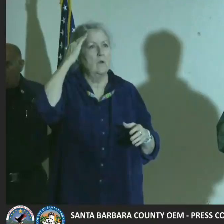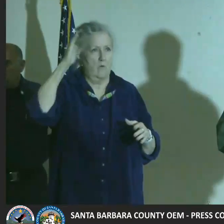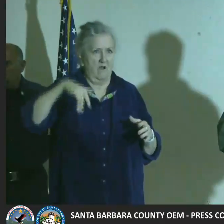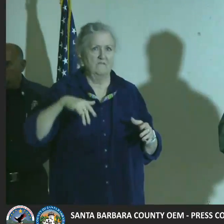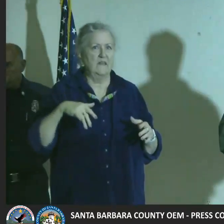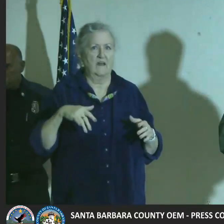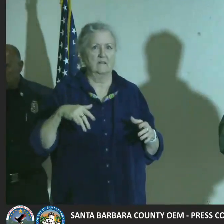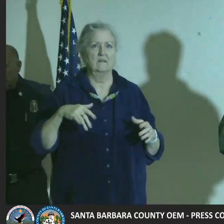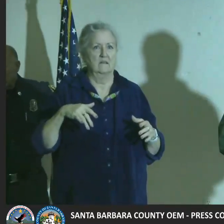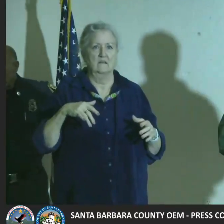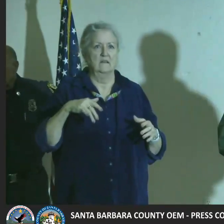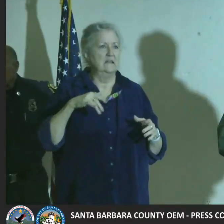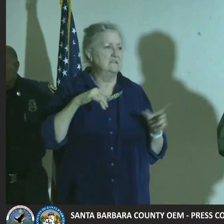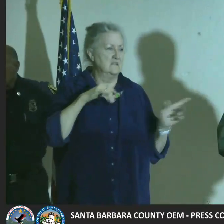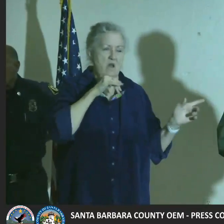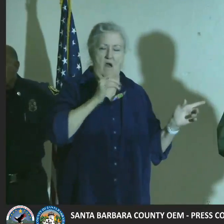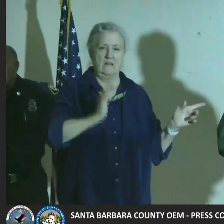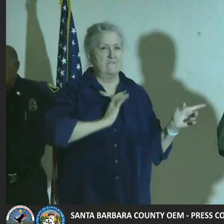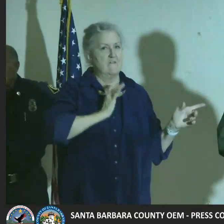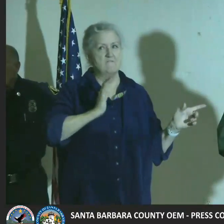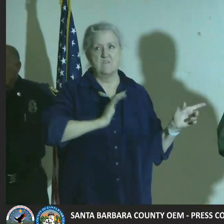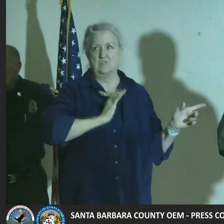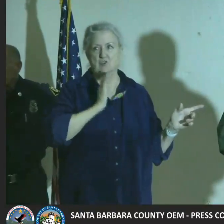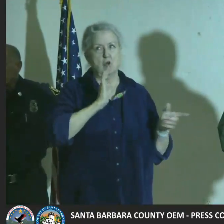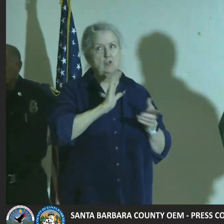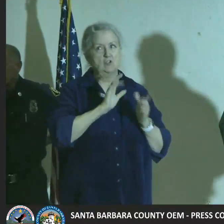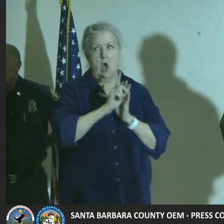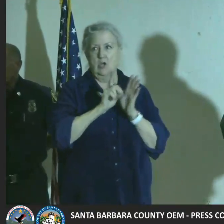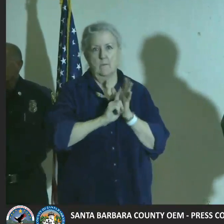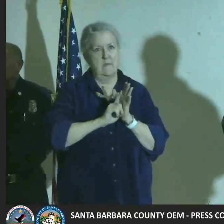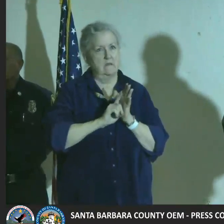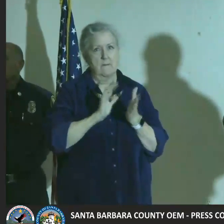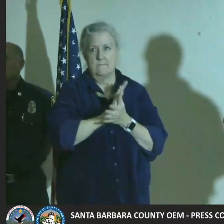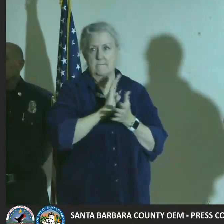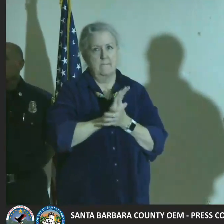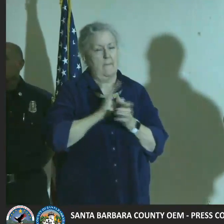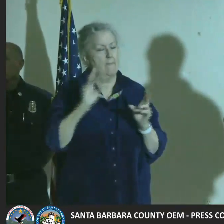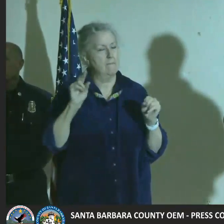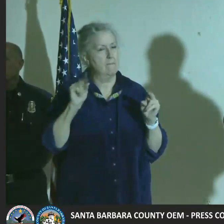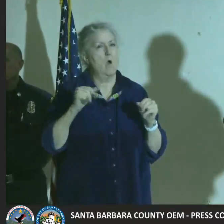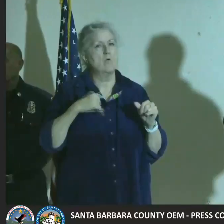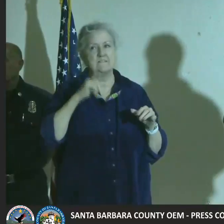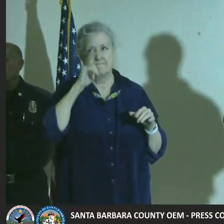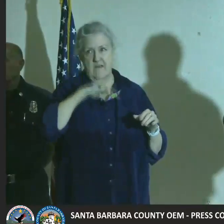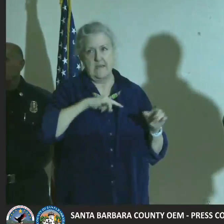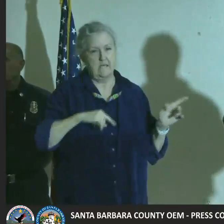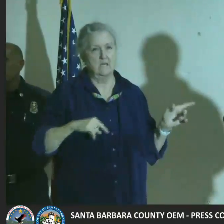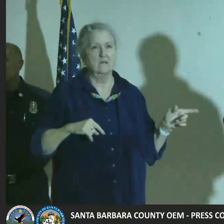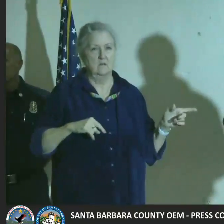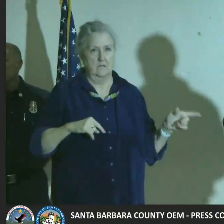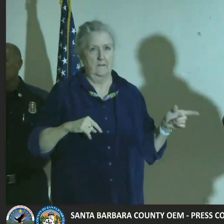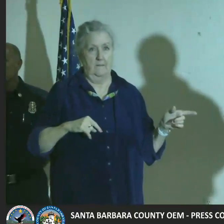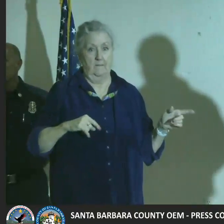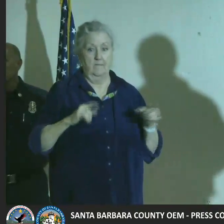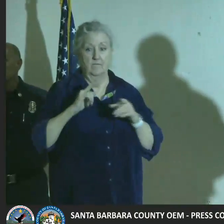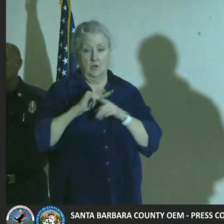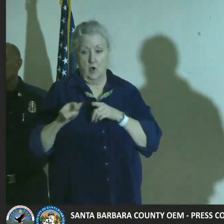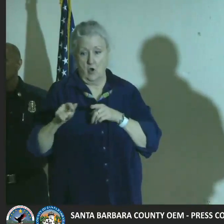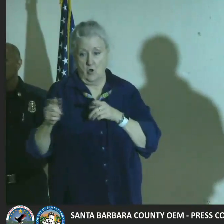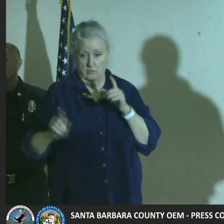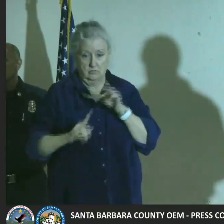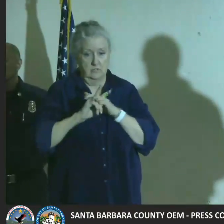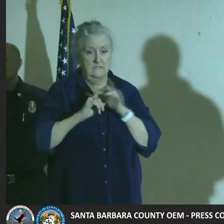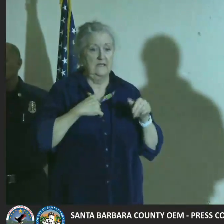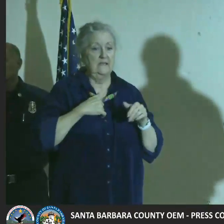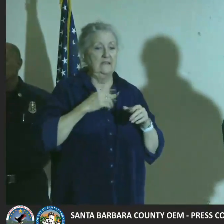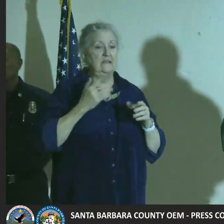This flyer is not an official document. It's a fraudulent document. The call came in that actually occurred in